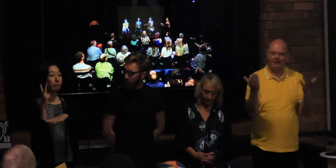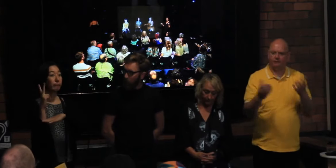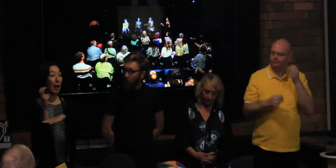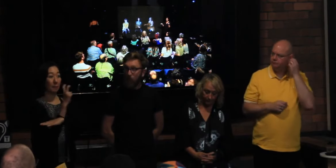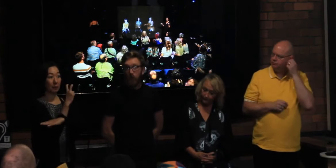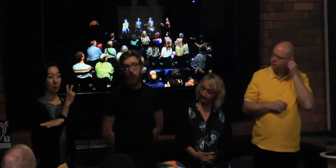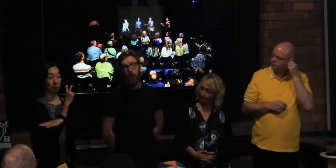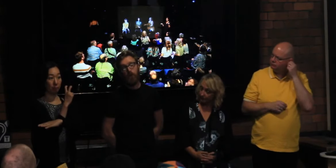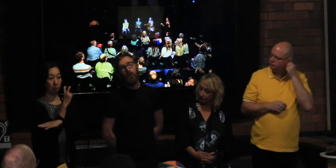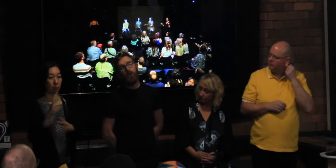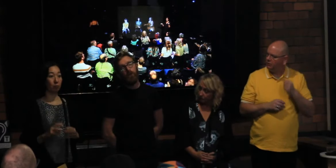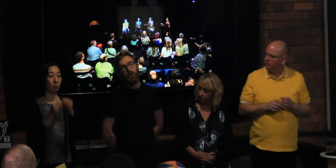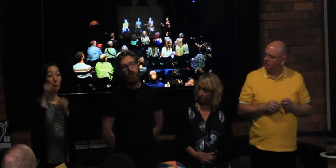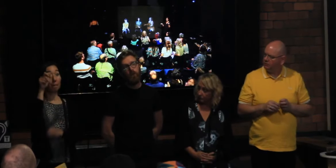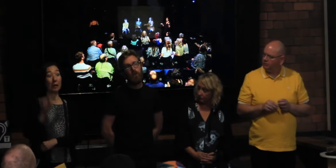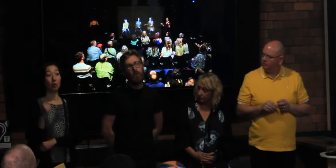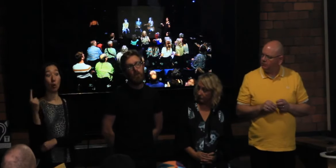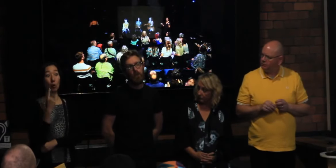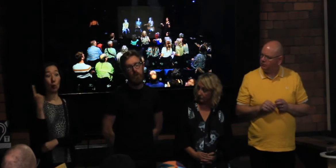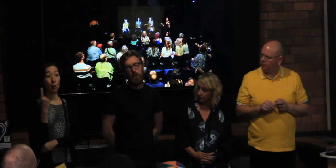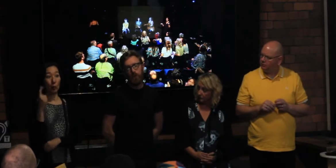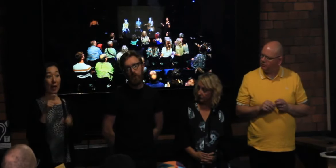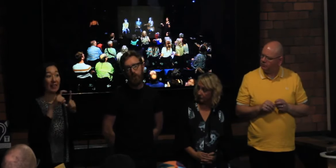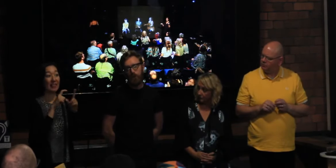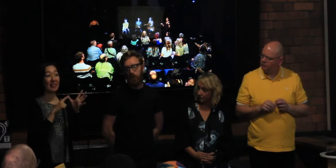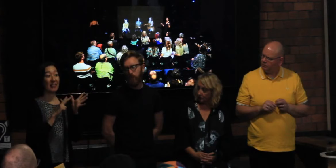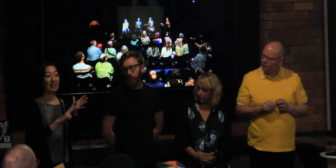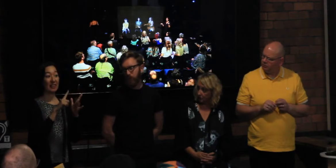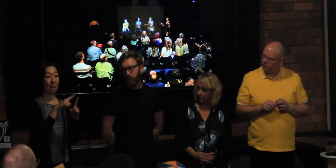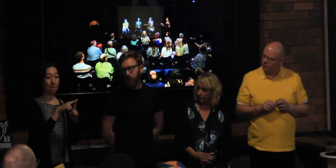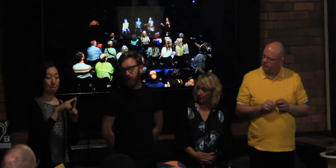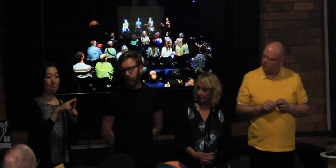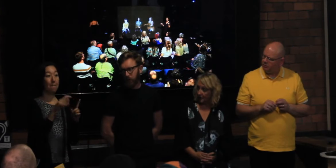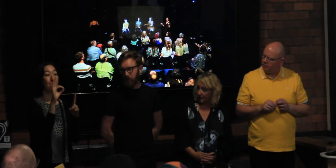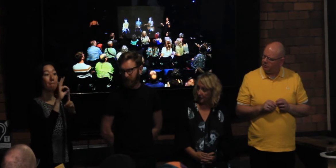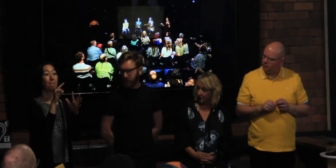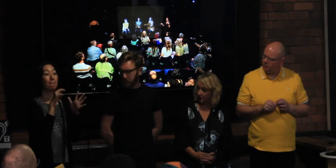Okay. In terms of the animation, that was actually